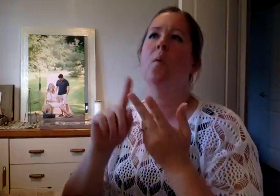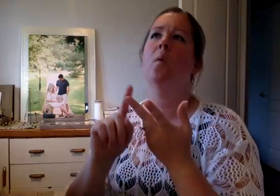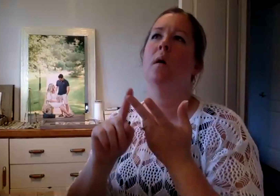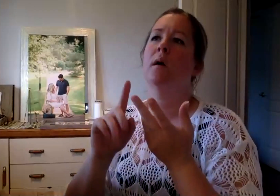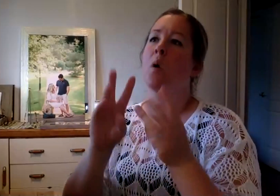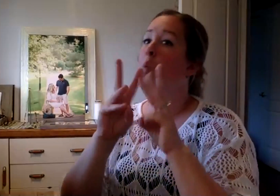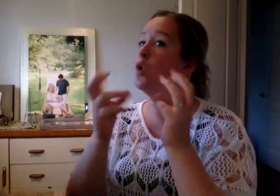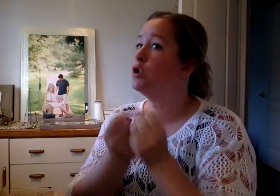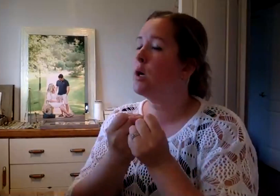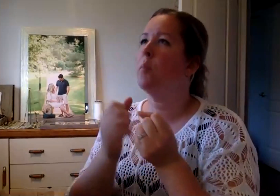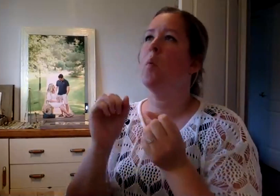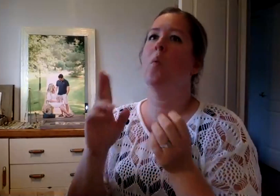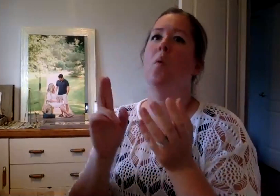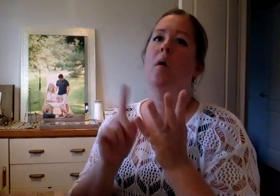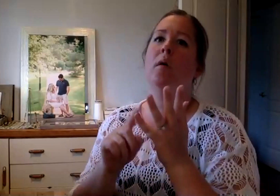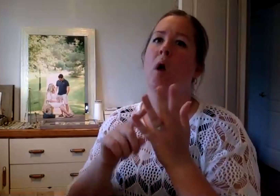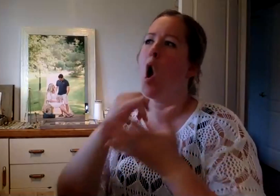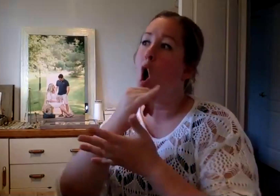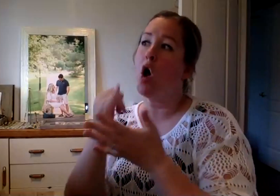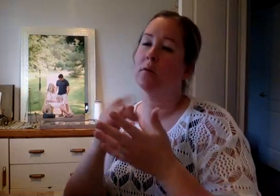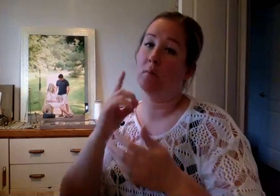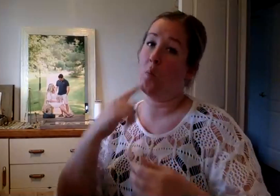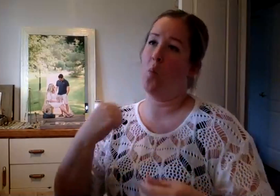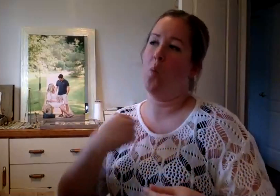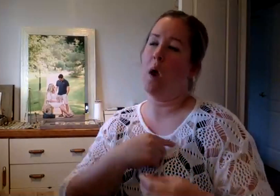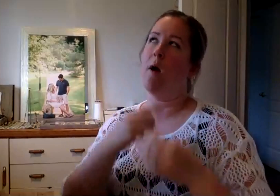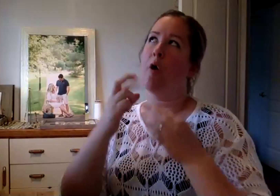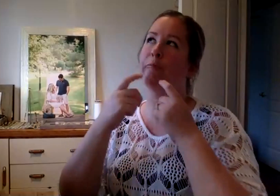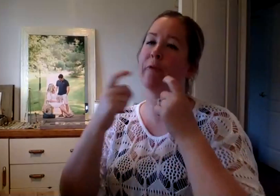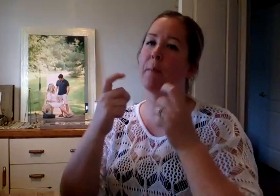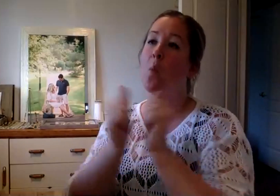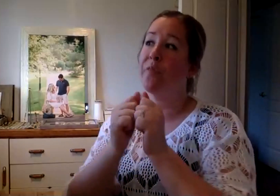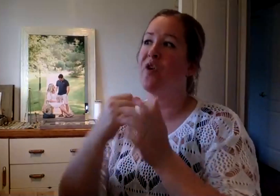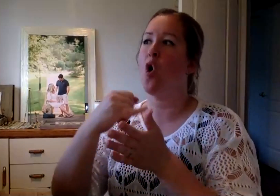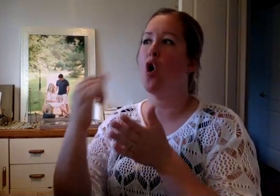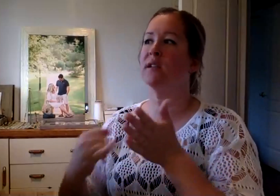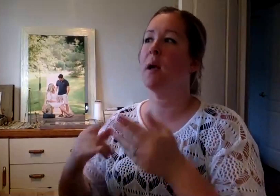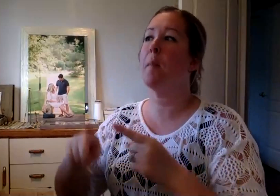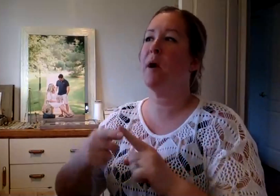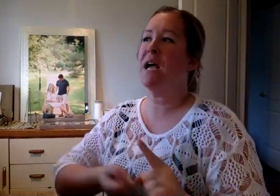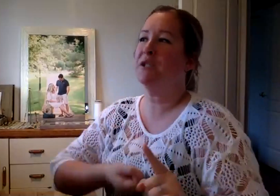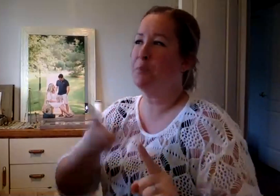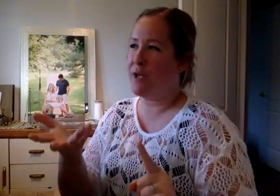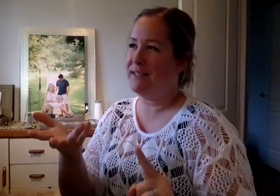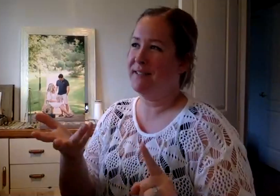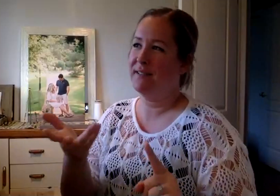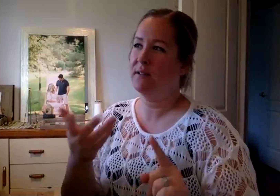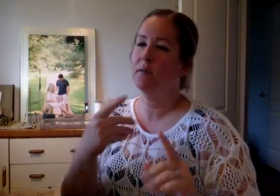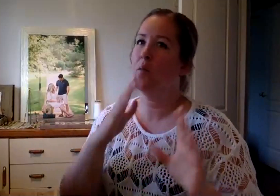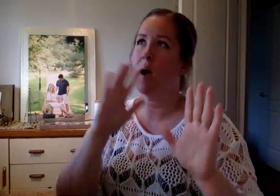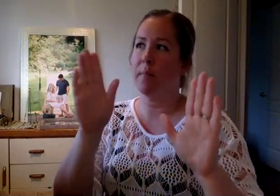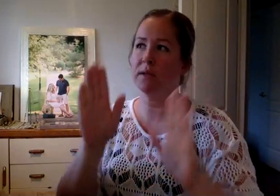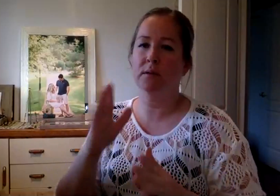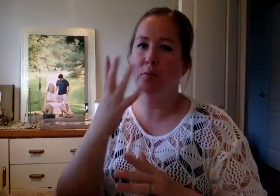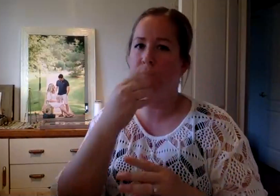Information about accessibility. There's a lot of workshops. There's a lot of artists. There's a lot of unbelievable artists that